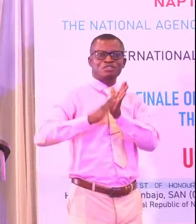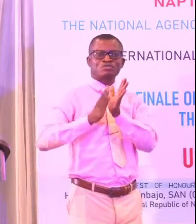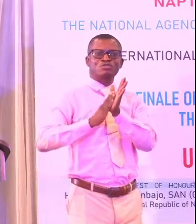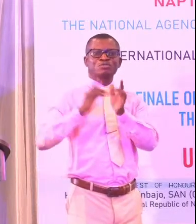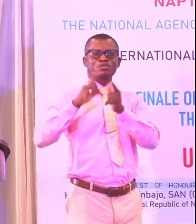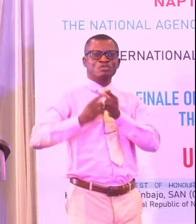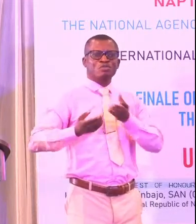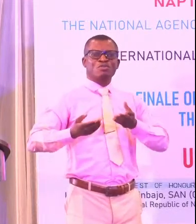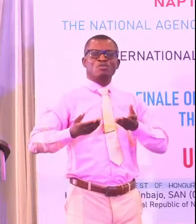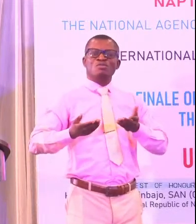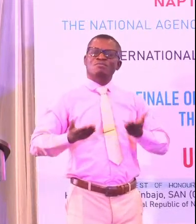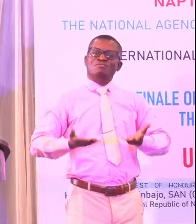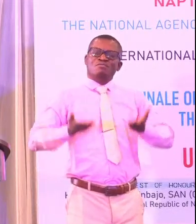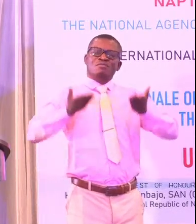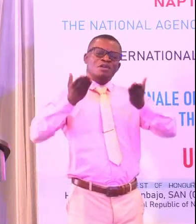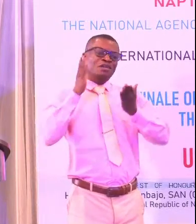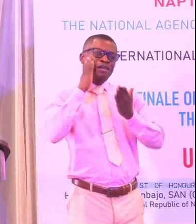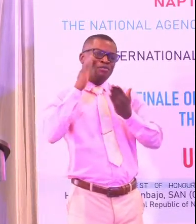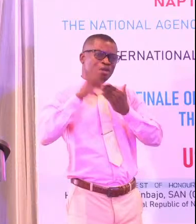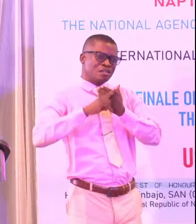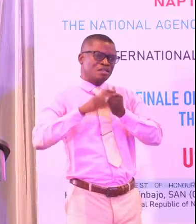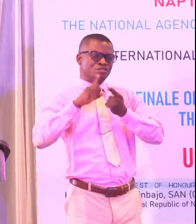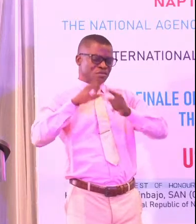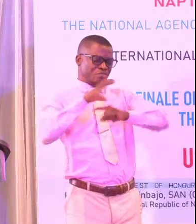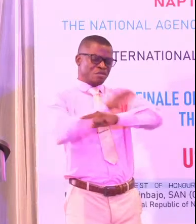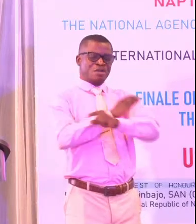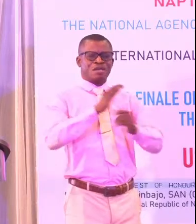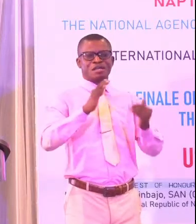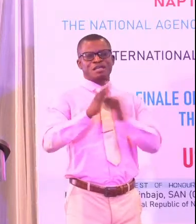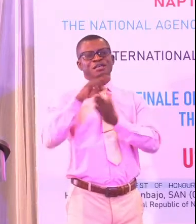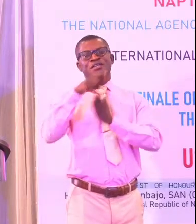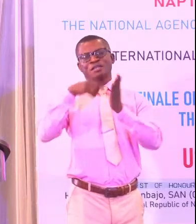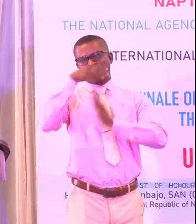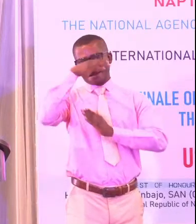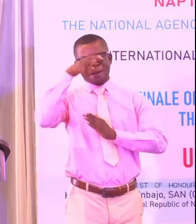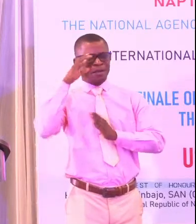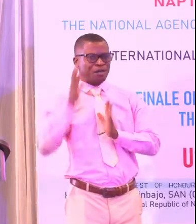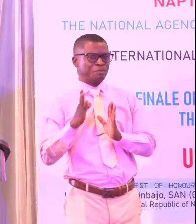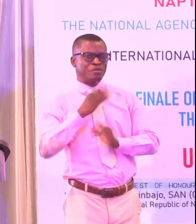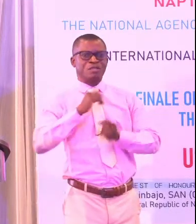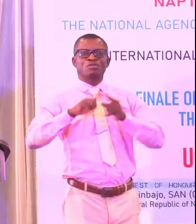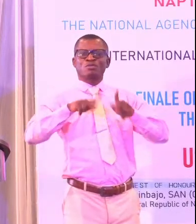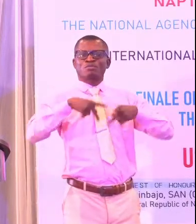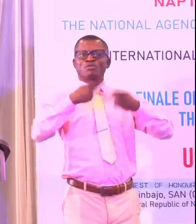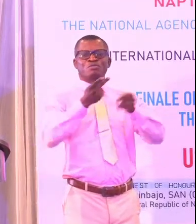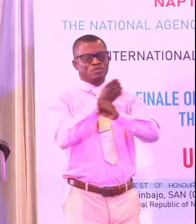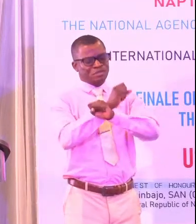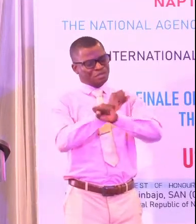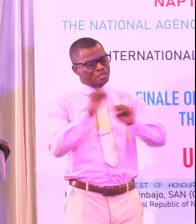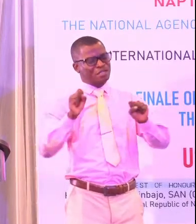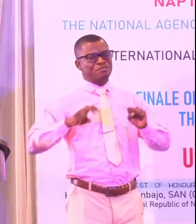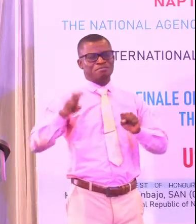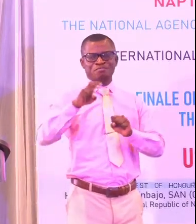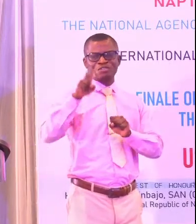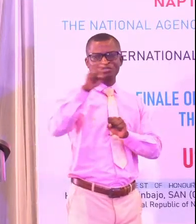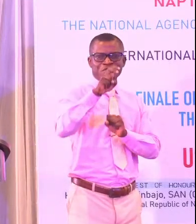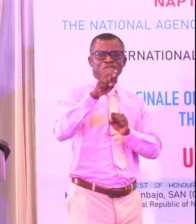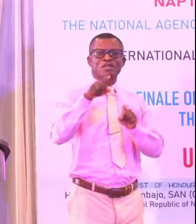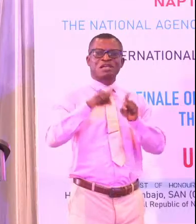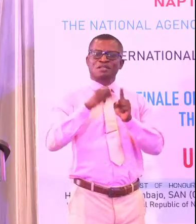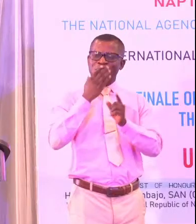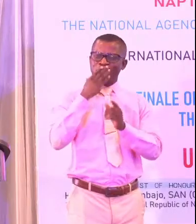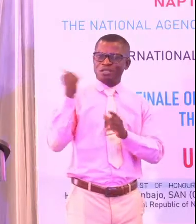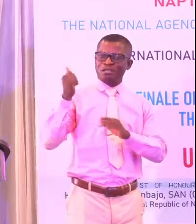people empowered to advocate against these crimes and promote safe migration as an option rather than